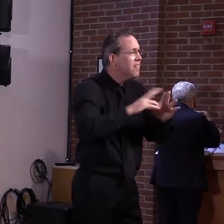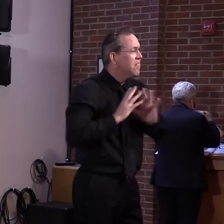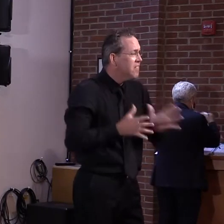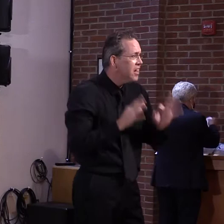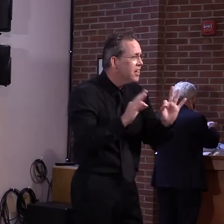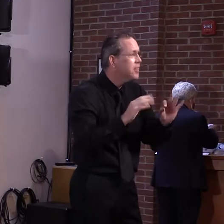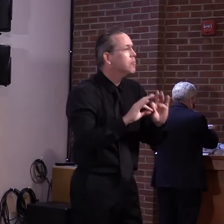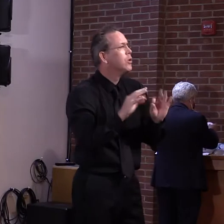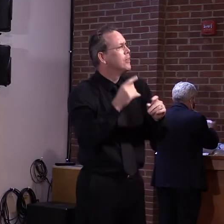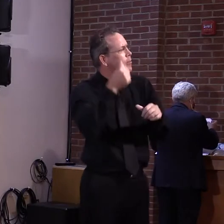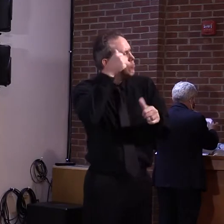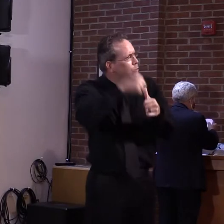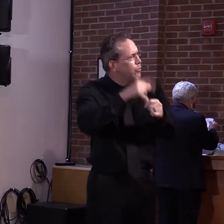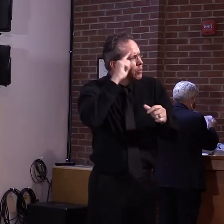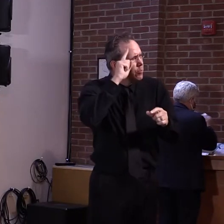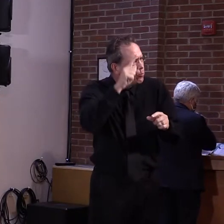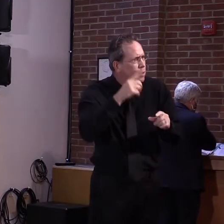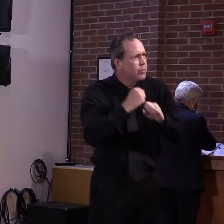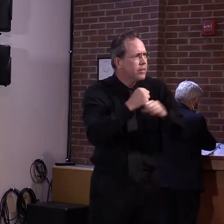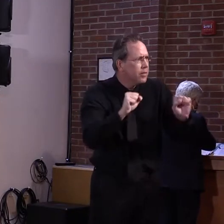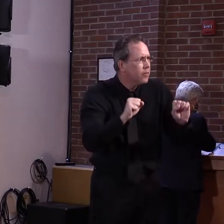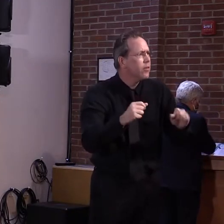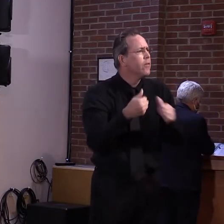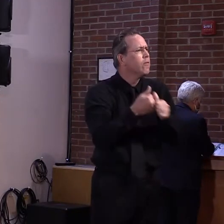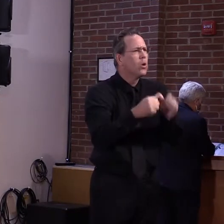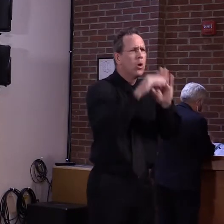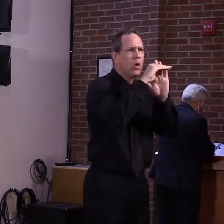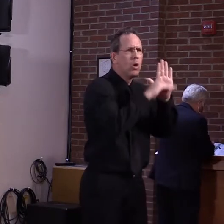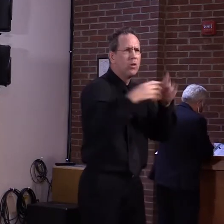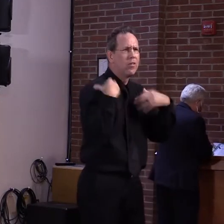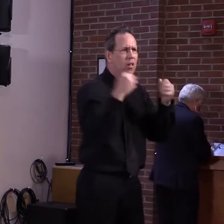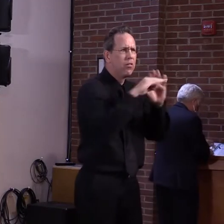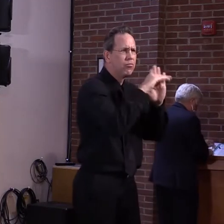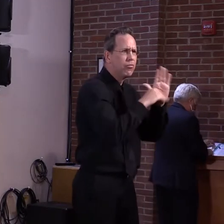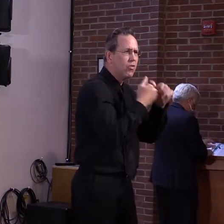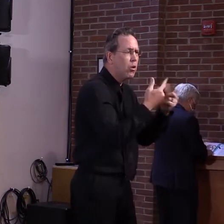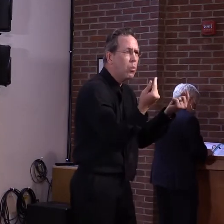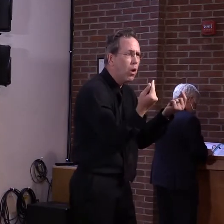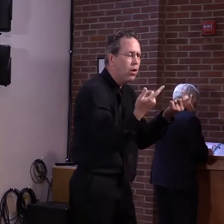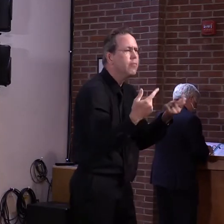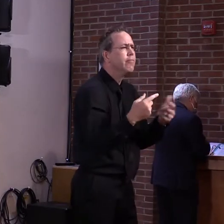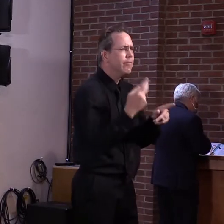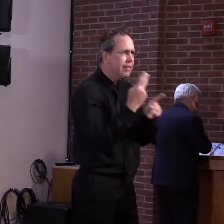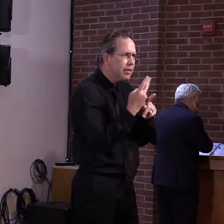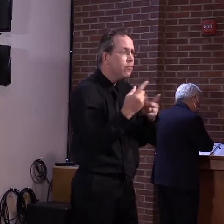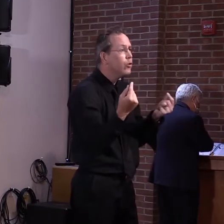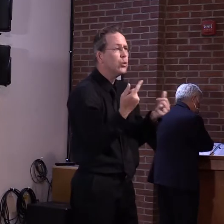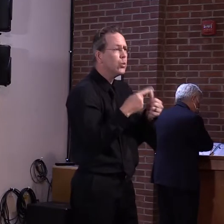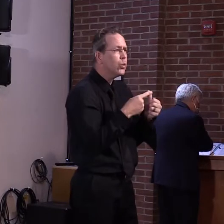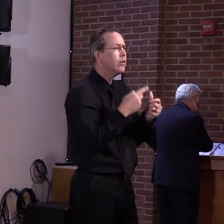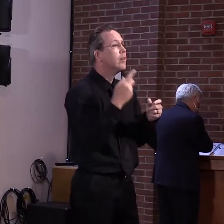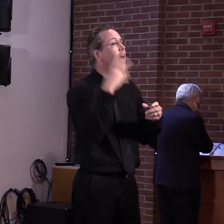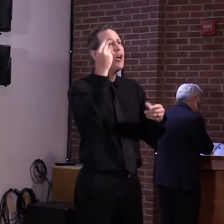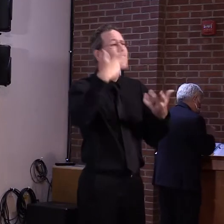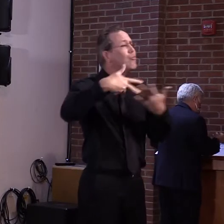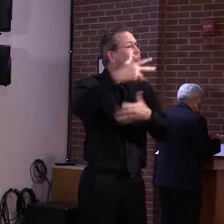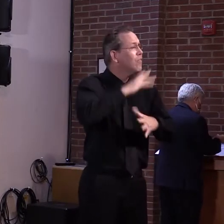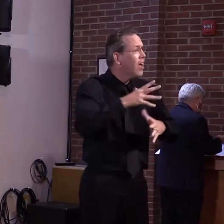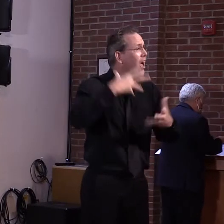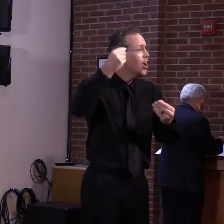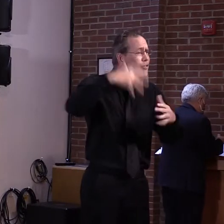and following the health department guidance. First, get outside as much as you can this